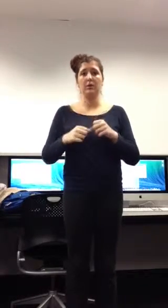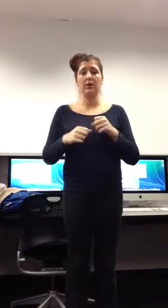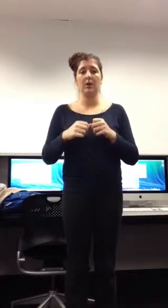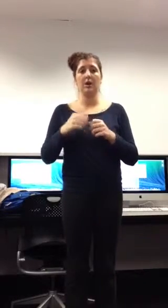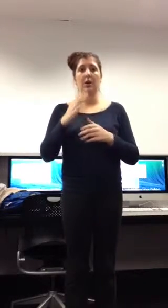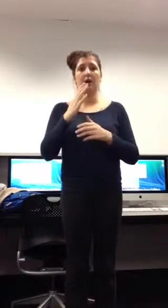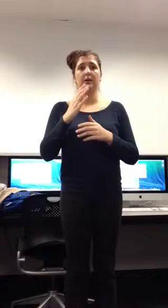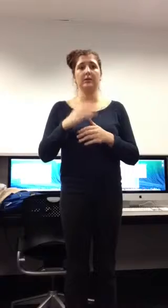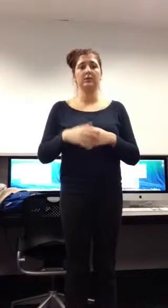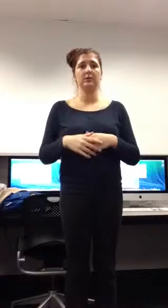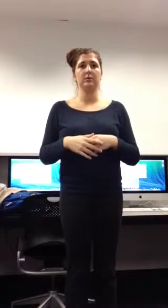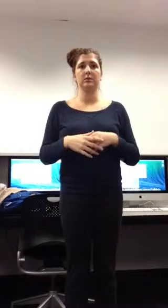overpay.